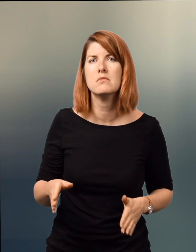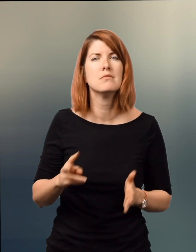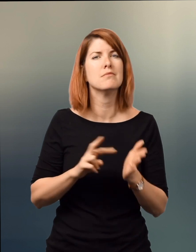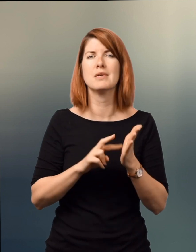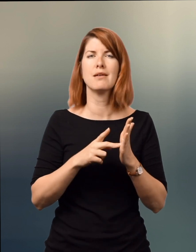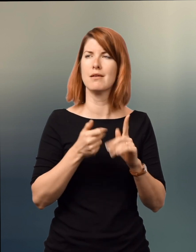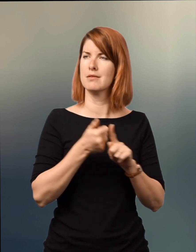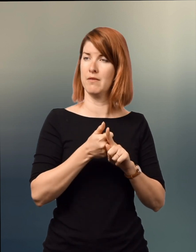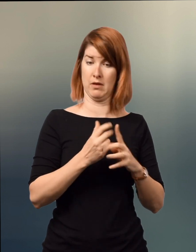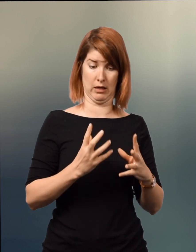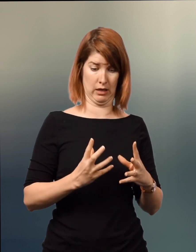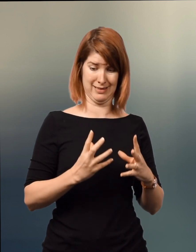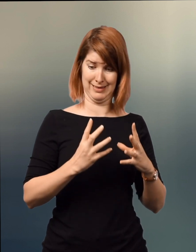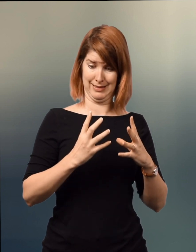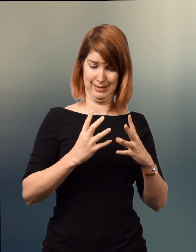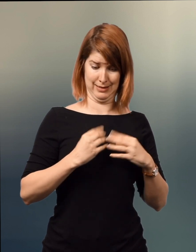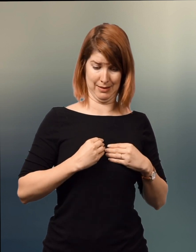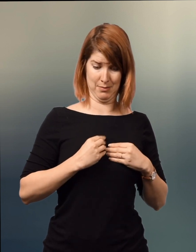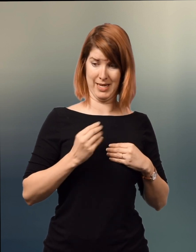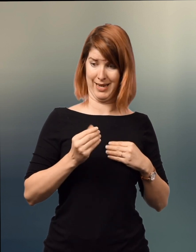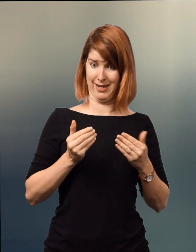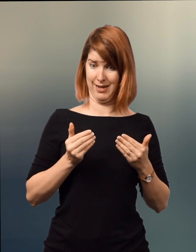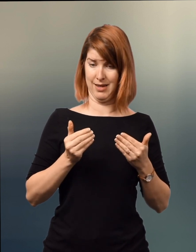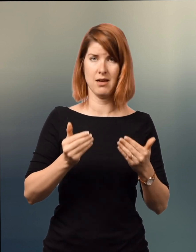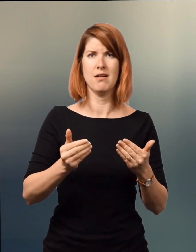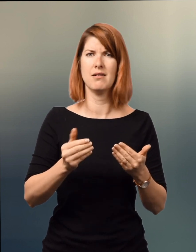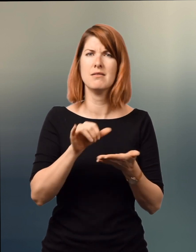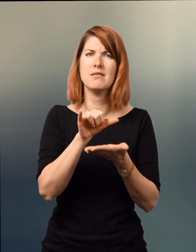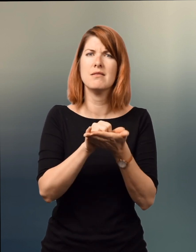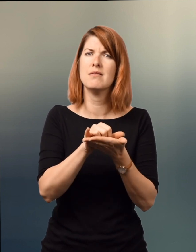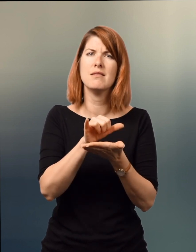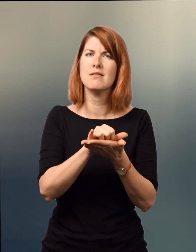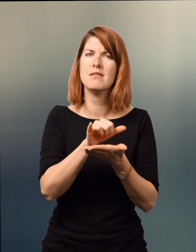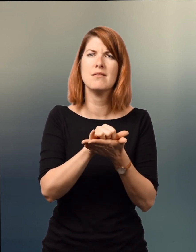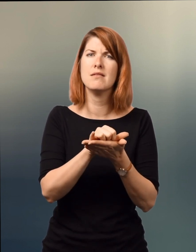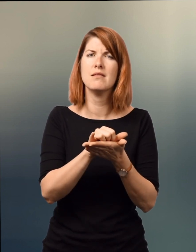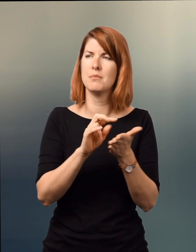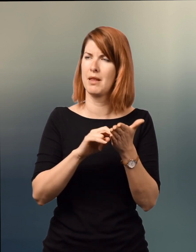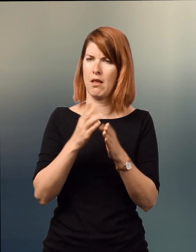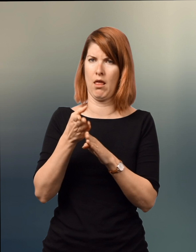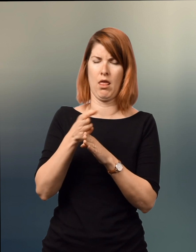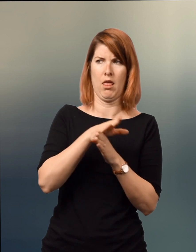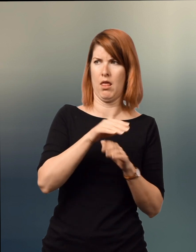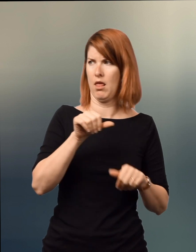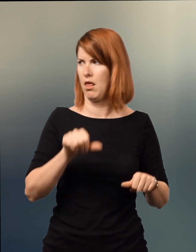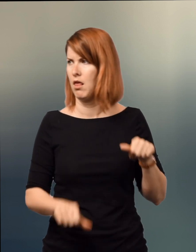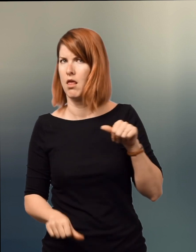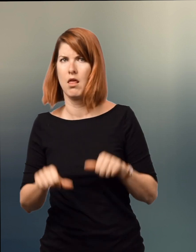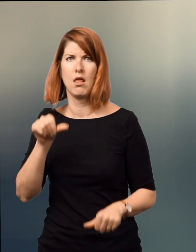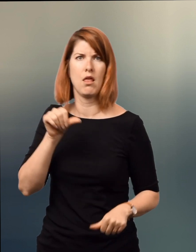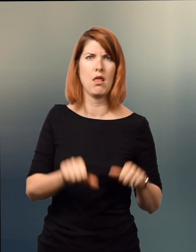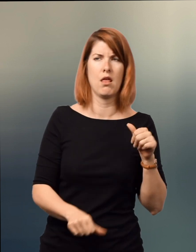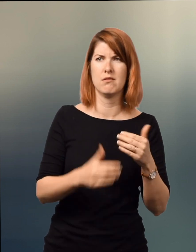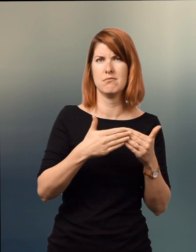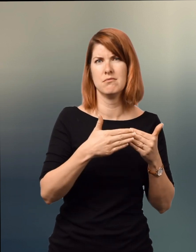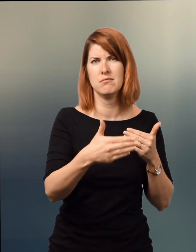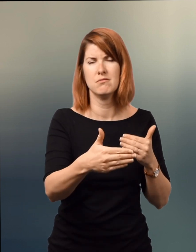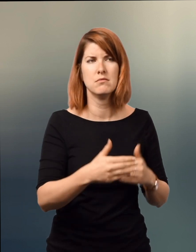from beginning to try to come to terms with or even accept that loss, leaving them in a state of excruciating